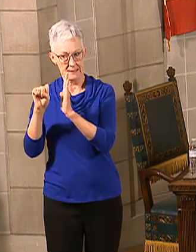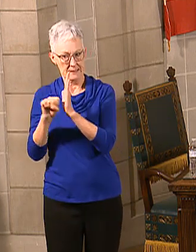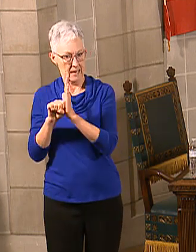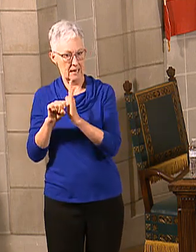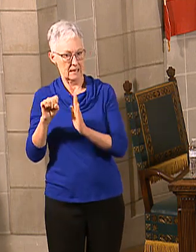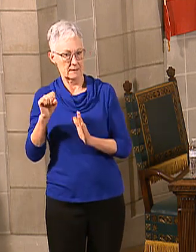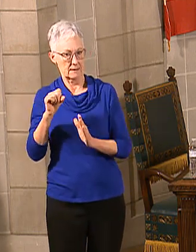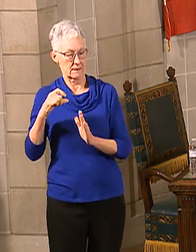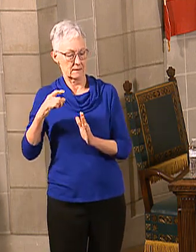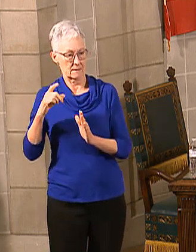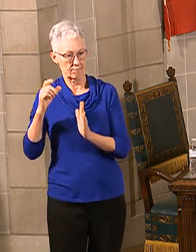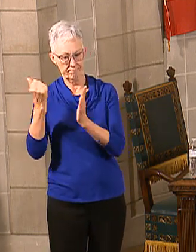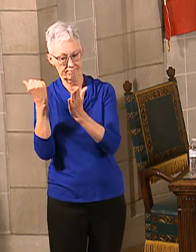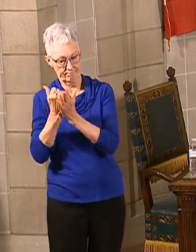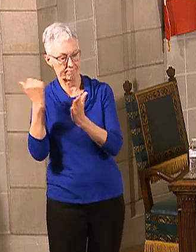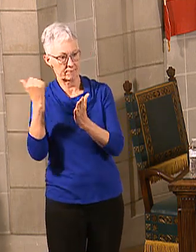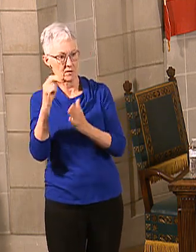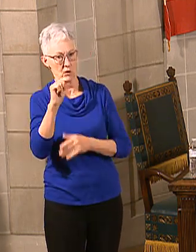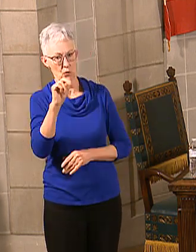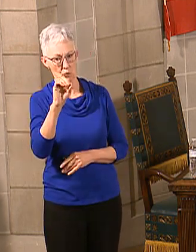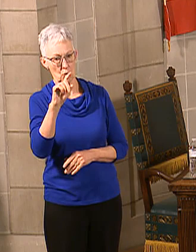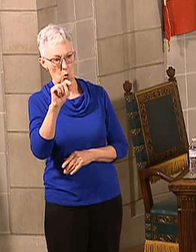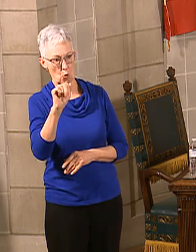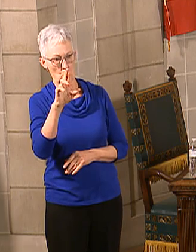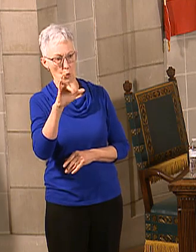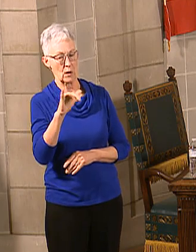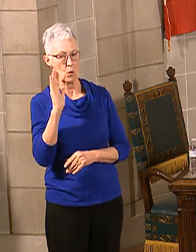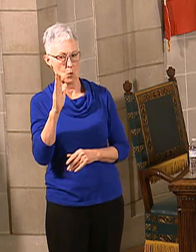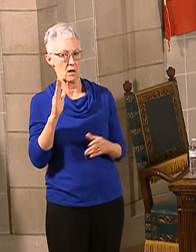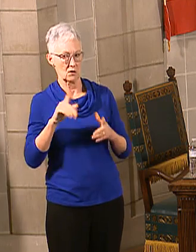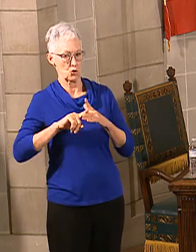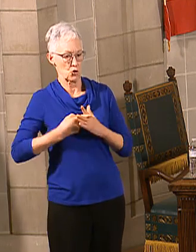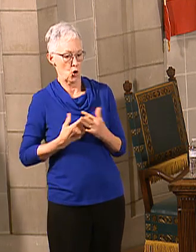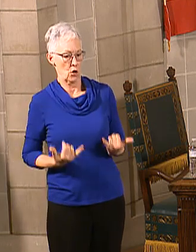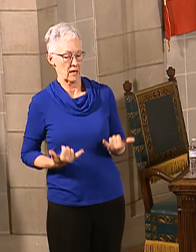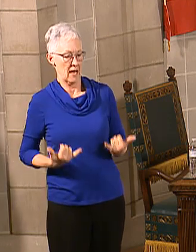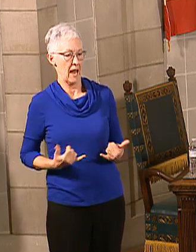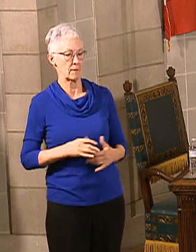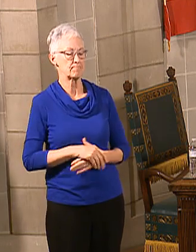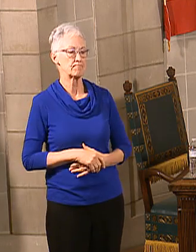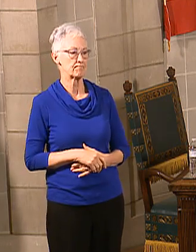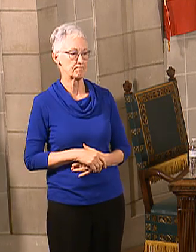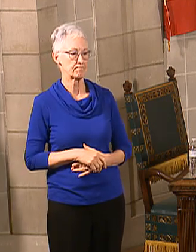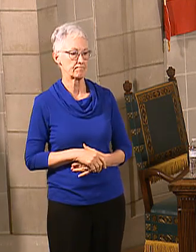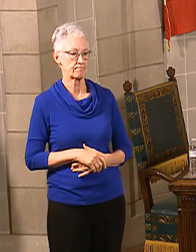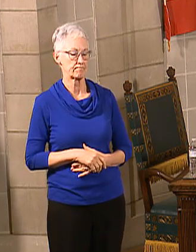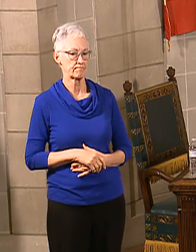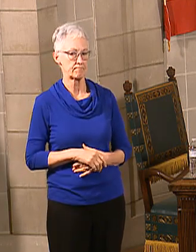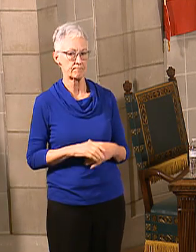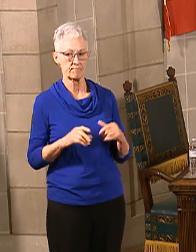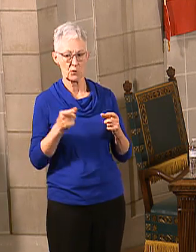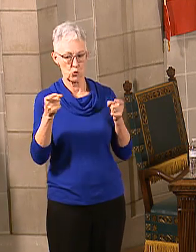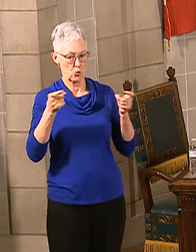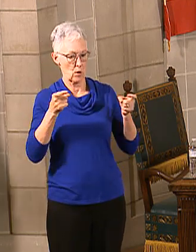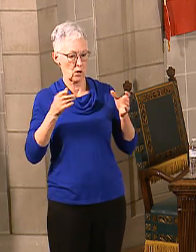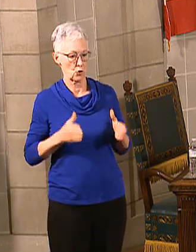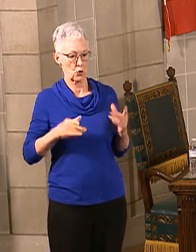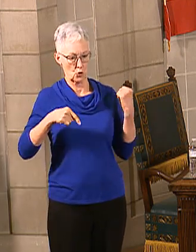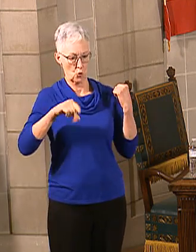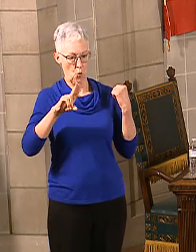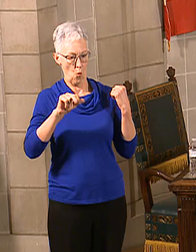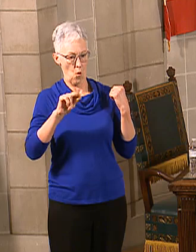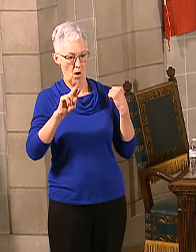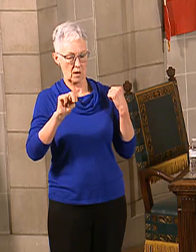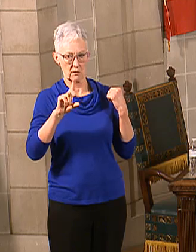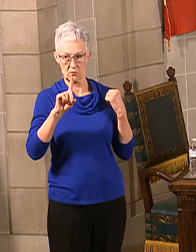notary. And then I'll have Director Quandl say a few things about that here in a moment. So actually,